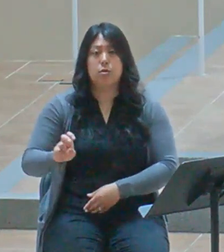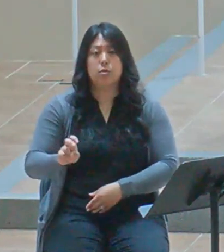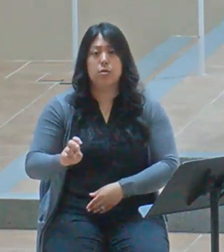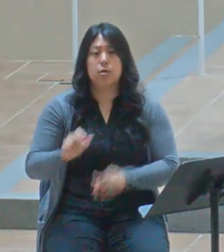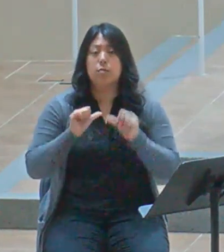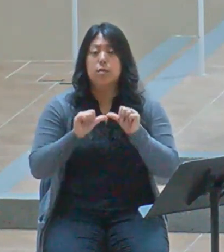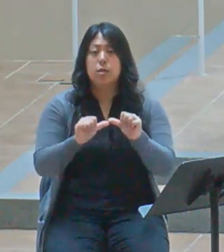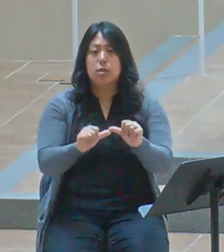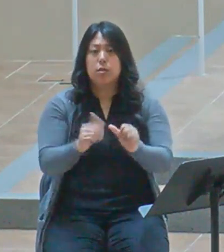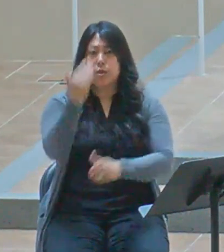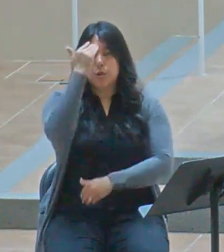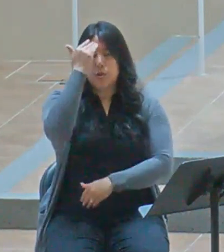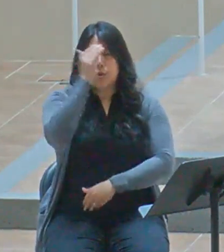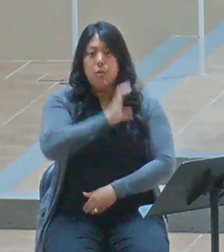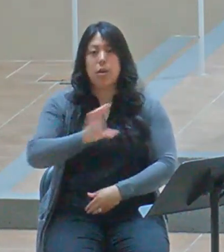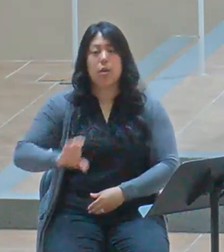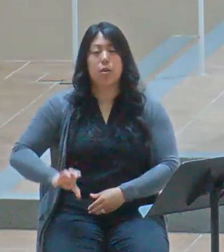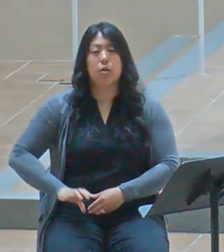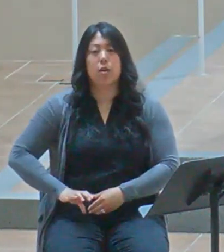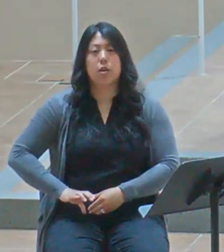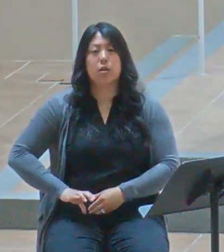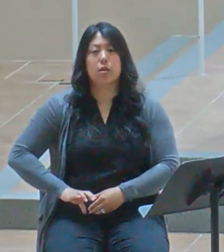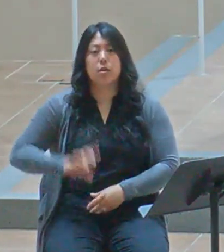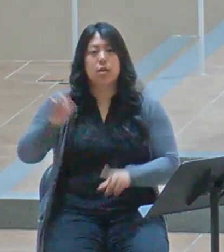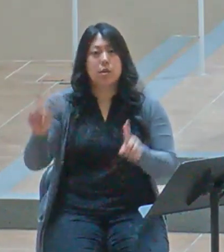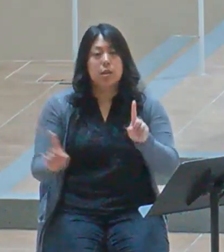earth, journeys beside you.